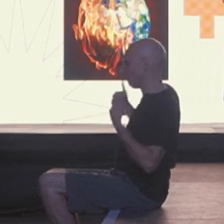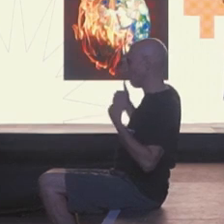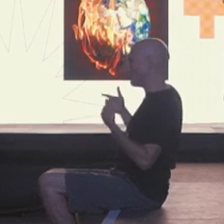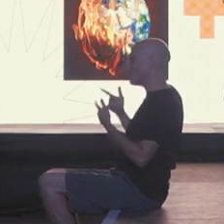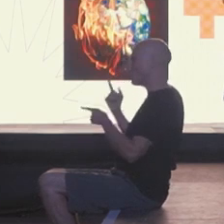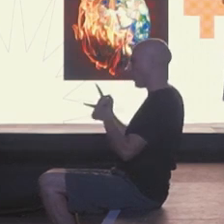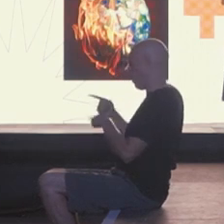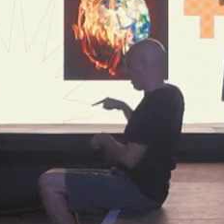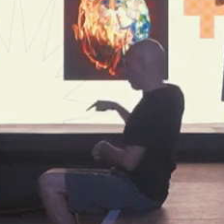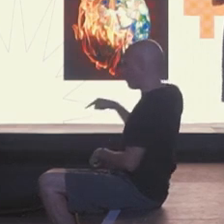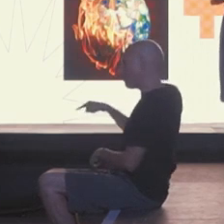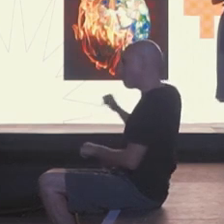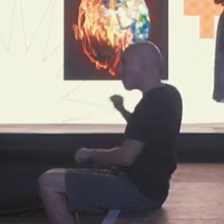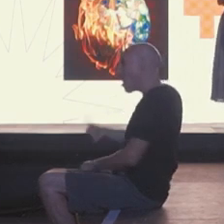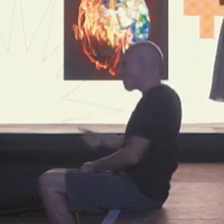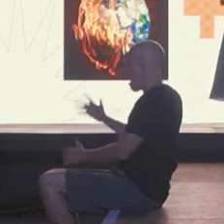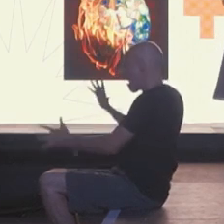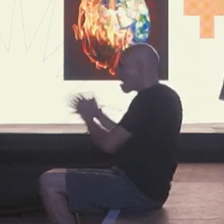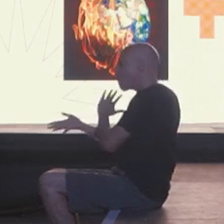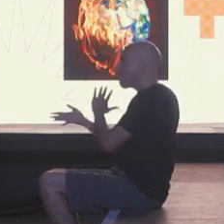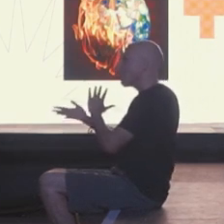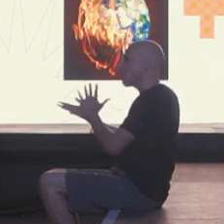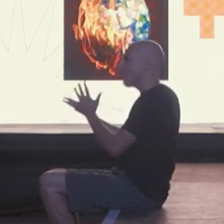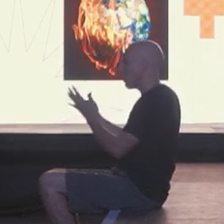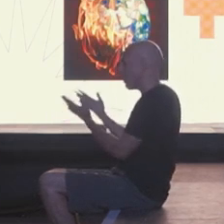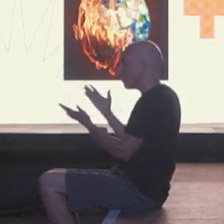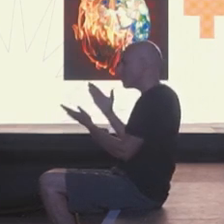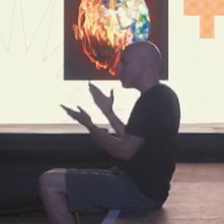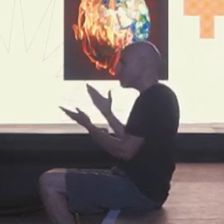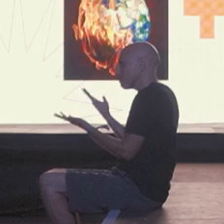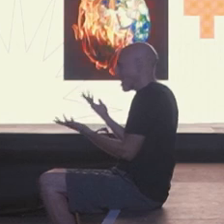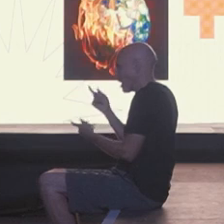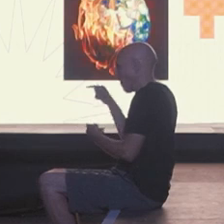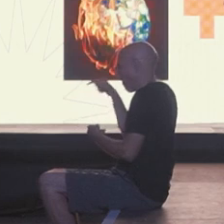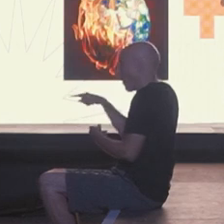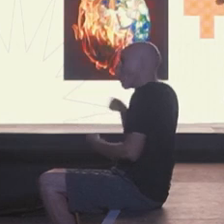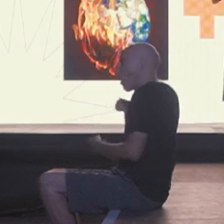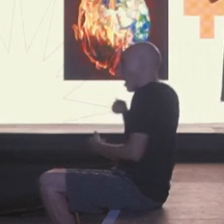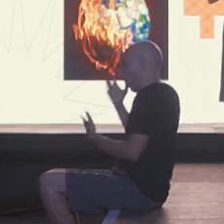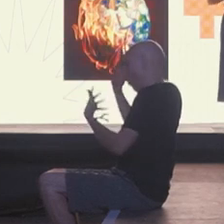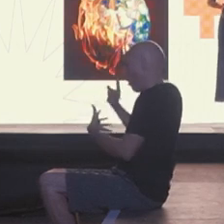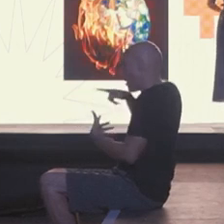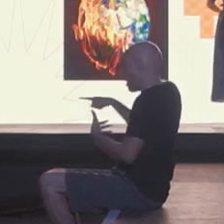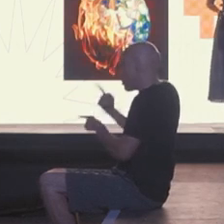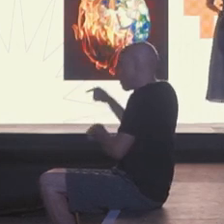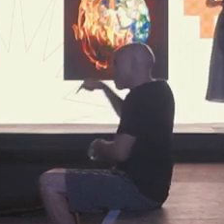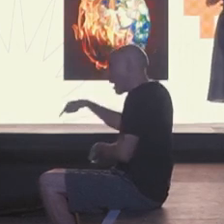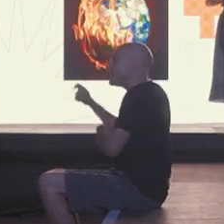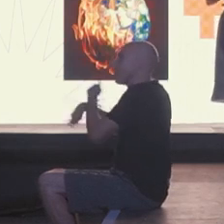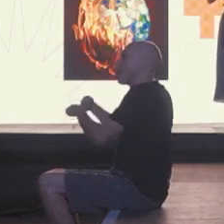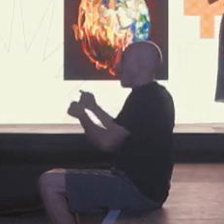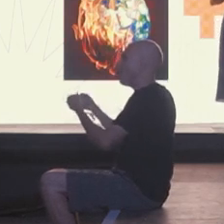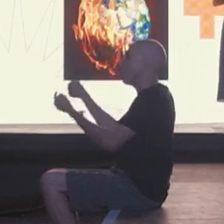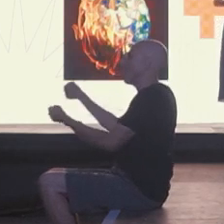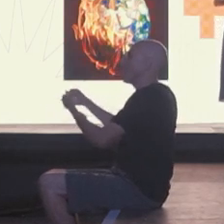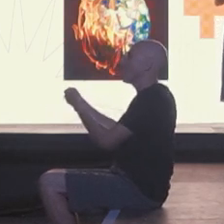these industries. It is seen as too extreme, too divisive, too polarizing. But the science is clear. We know